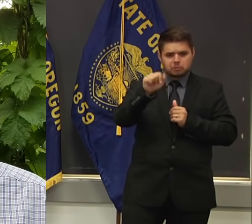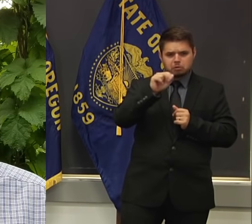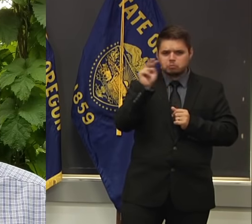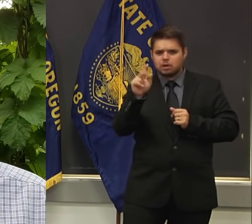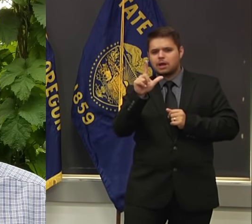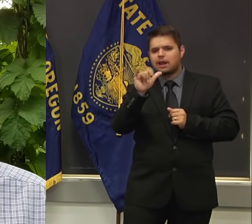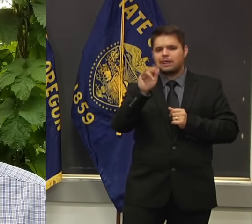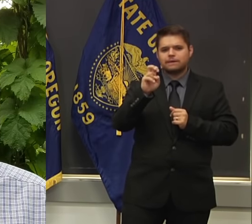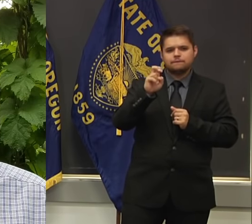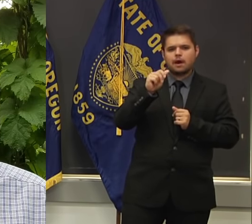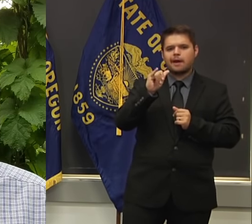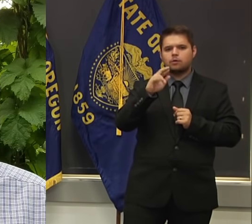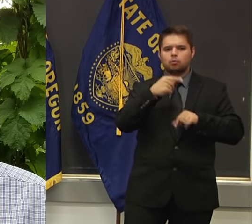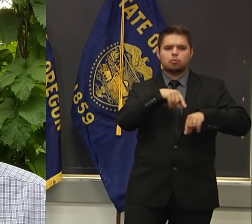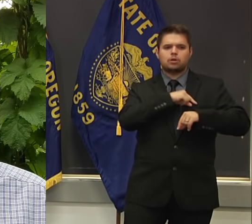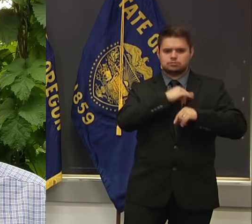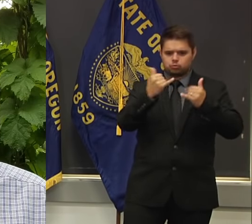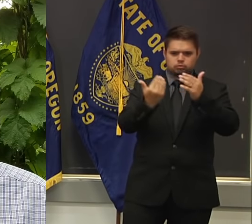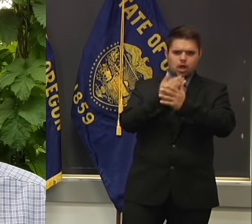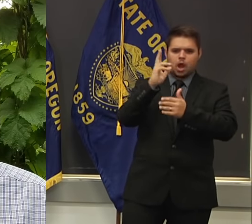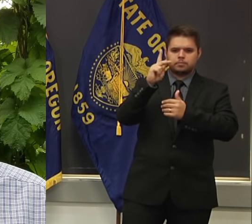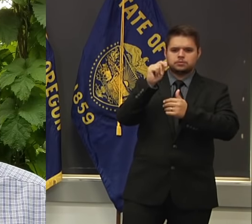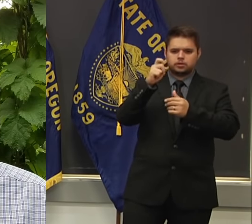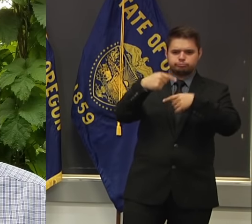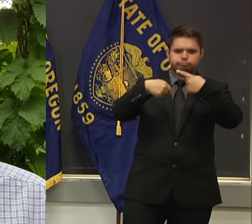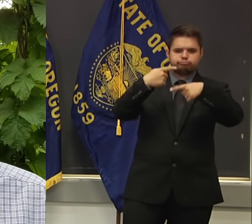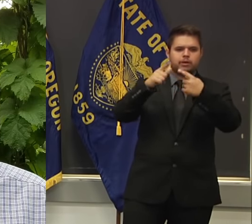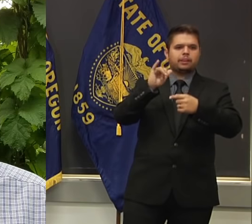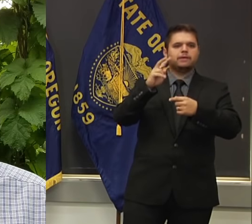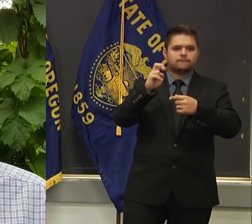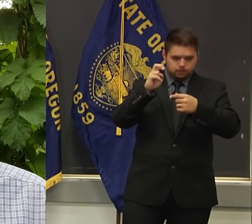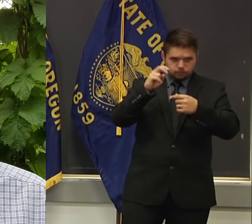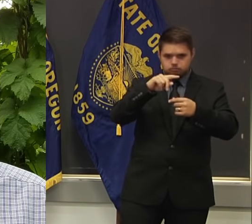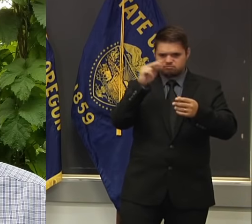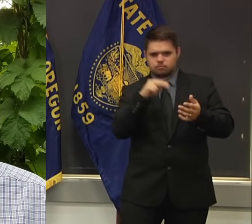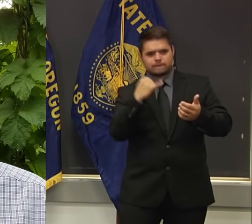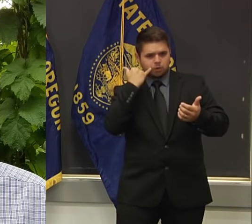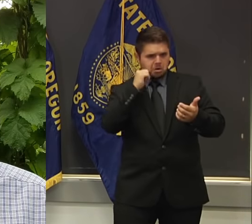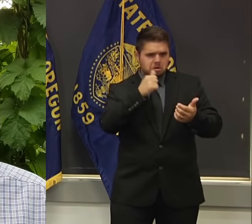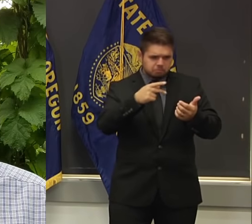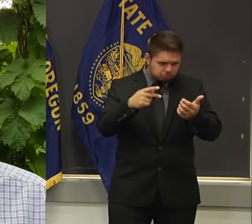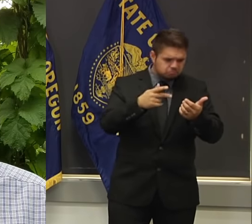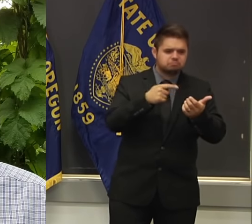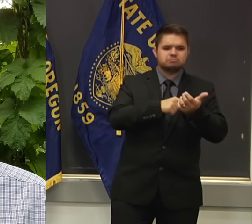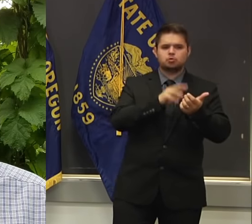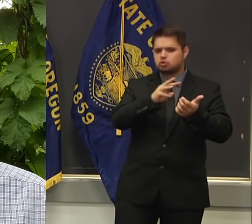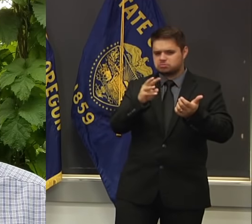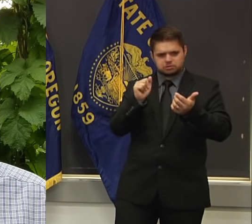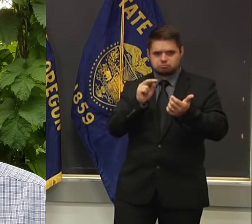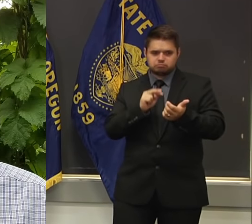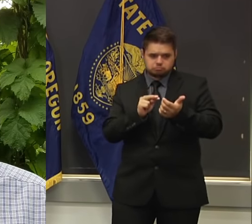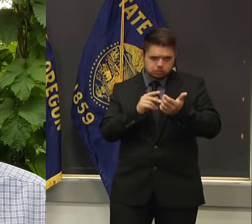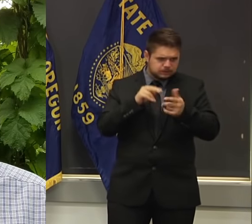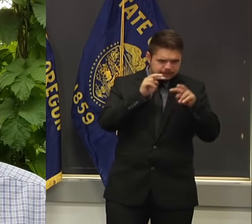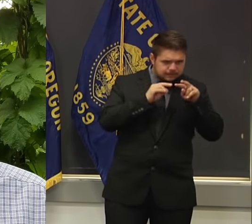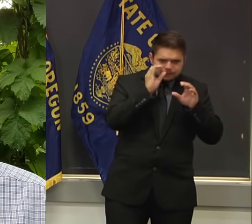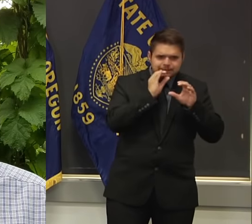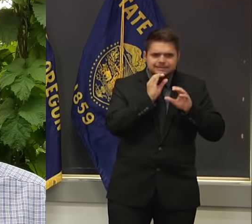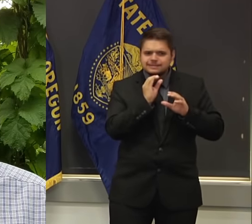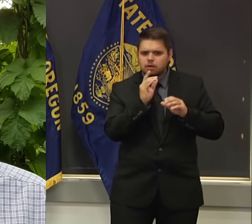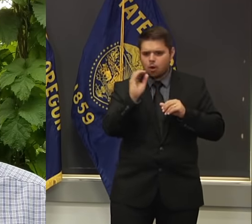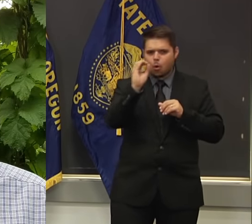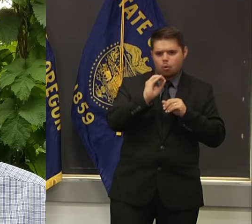from an iPhone and Android mobile apps. So you can look for Oregon Air and download for